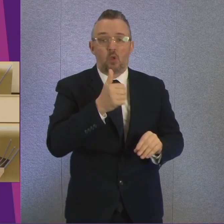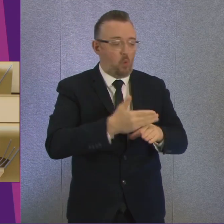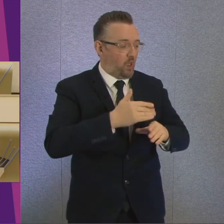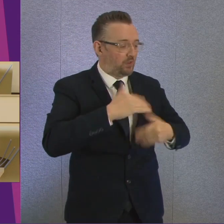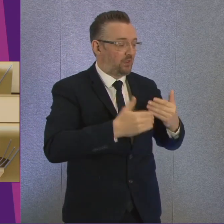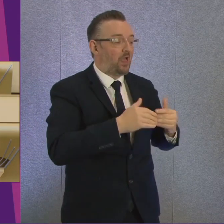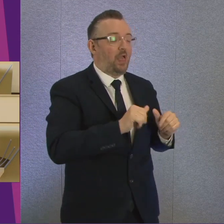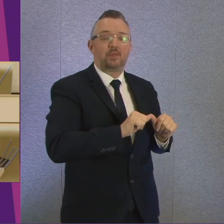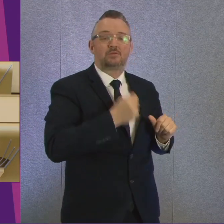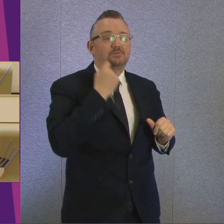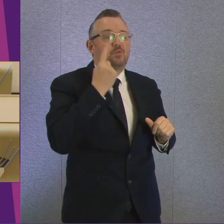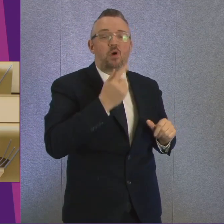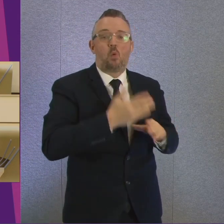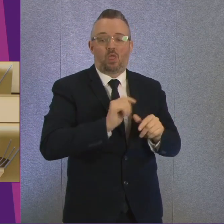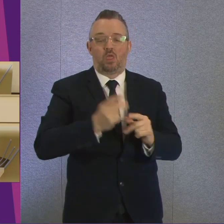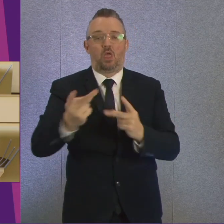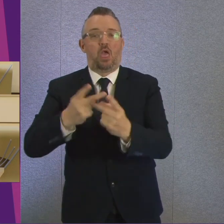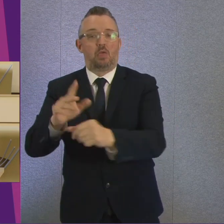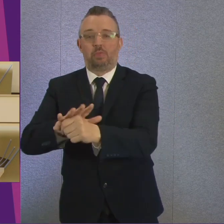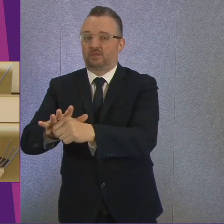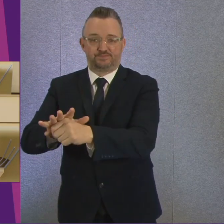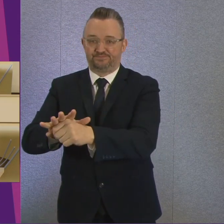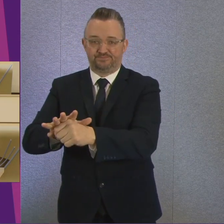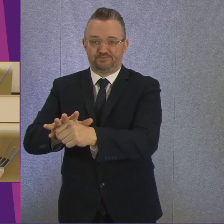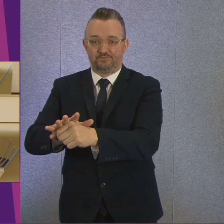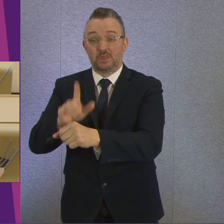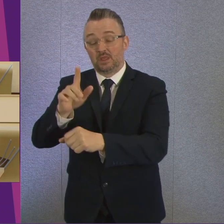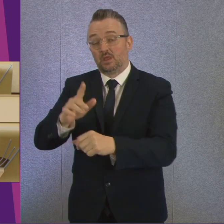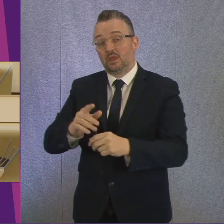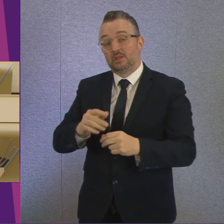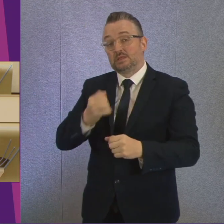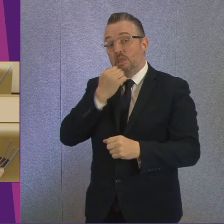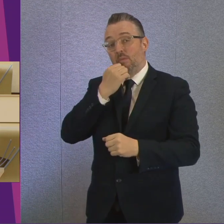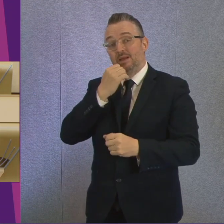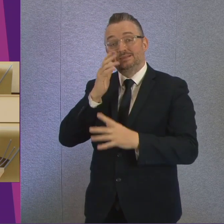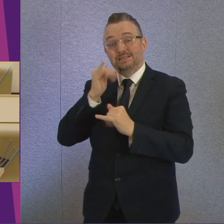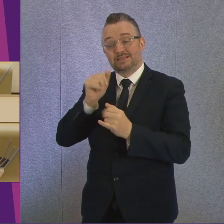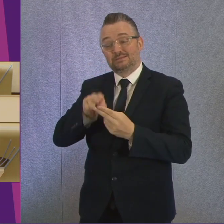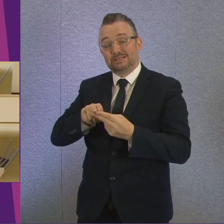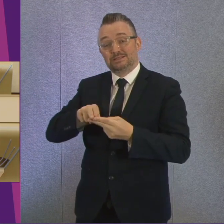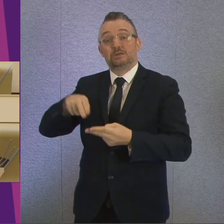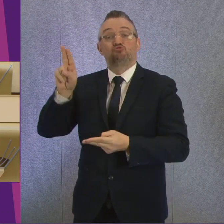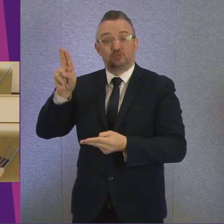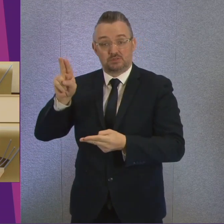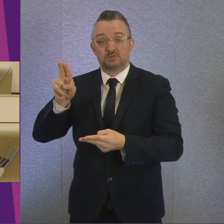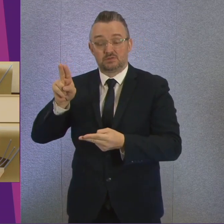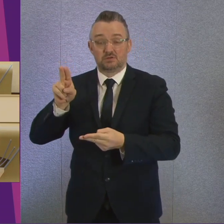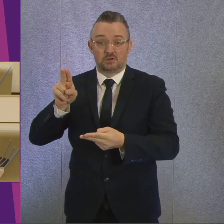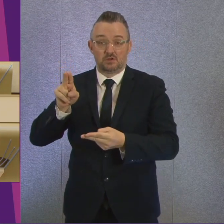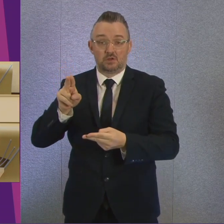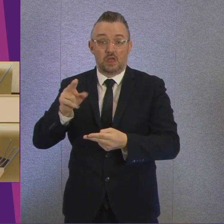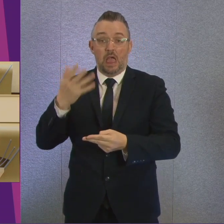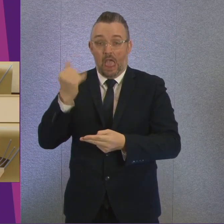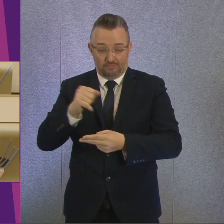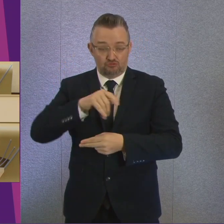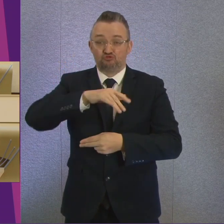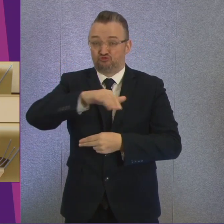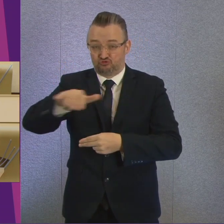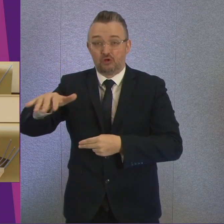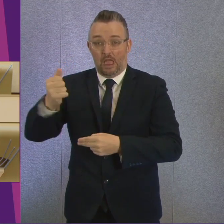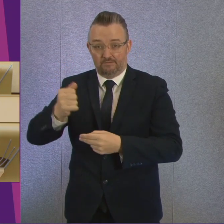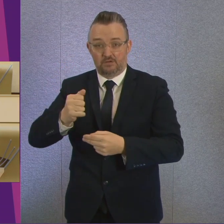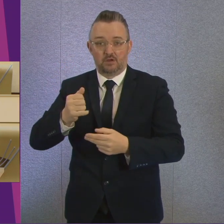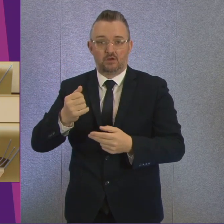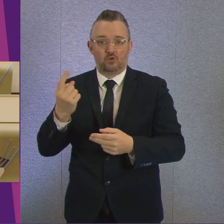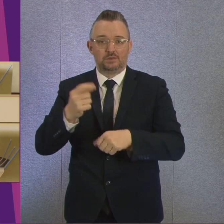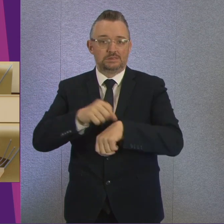these circumstances. Certainly testing, increasing the availability of testing. It is available for social care staff